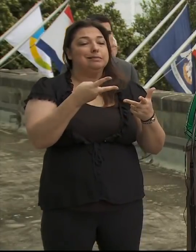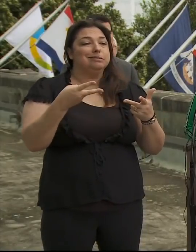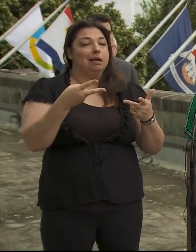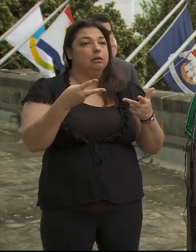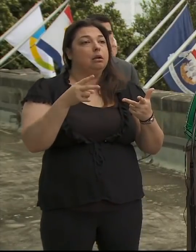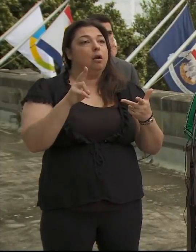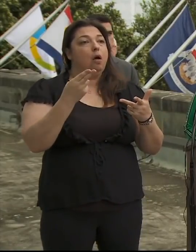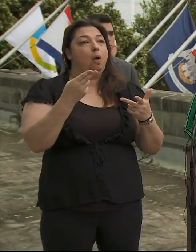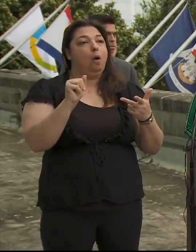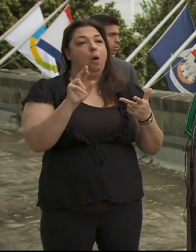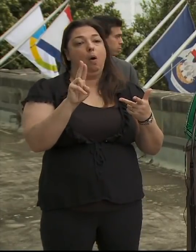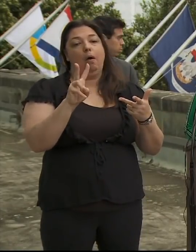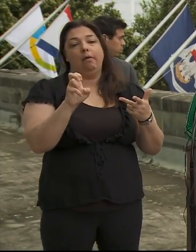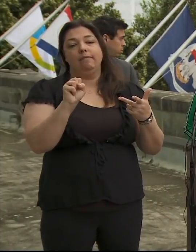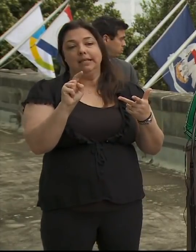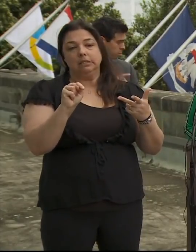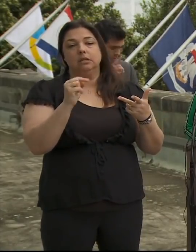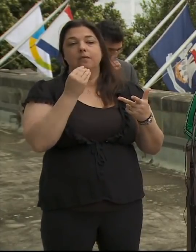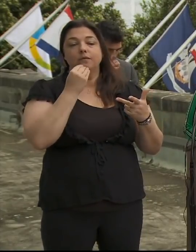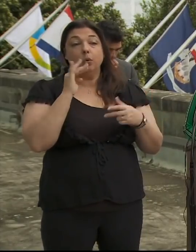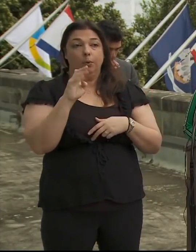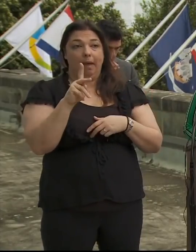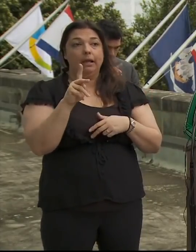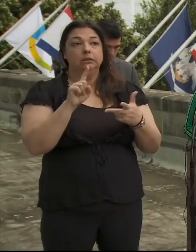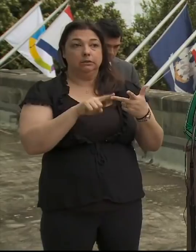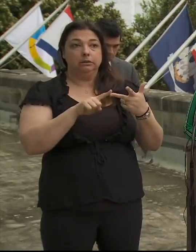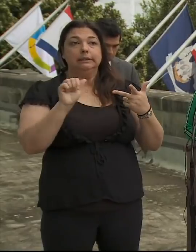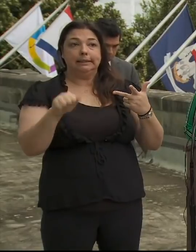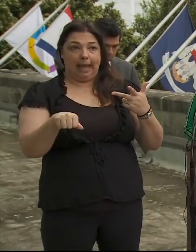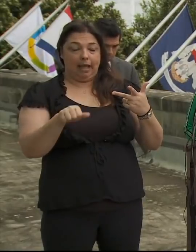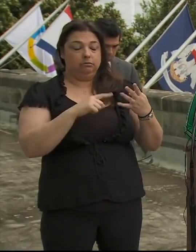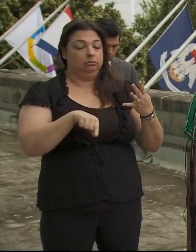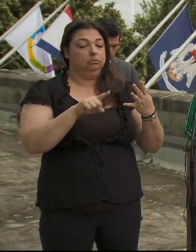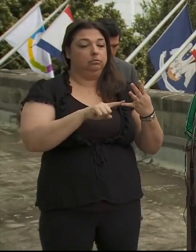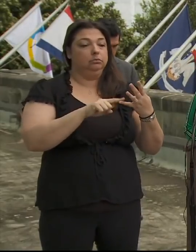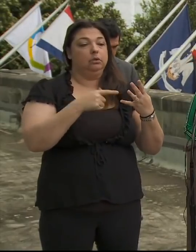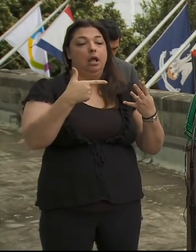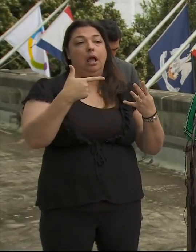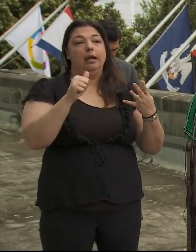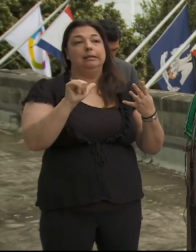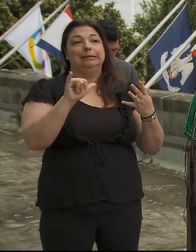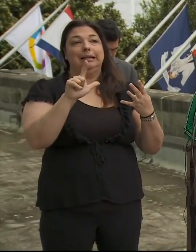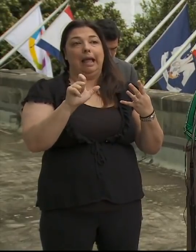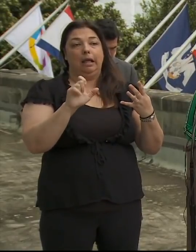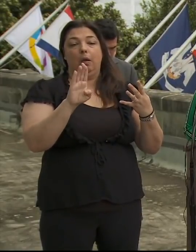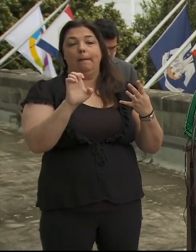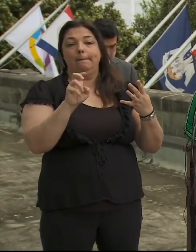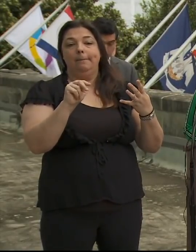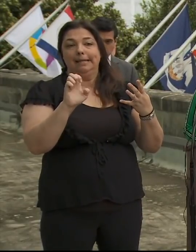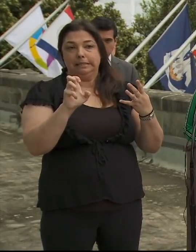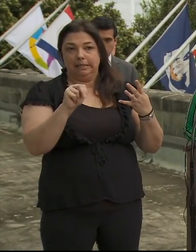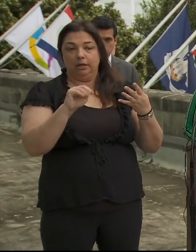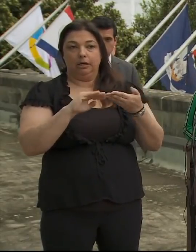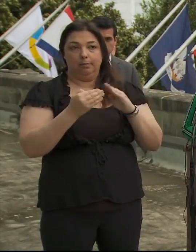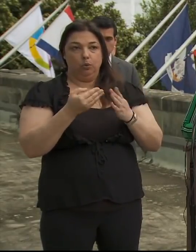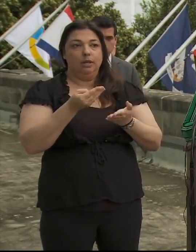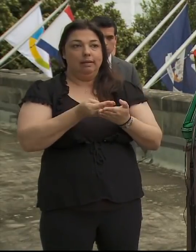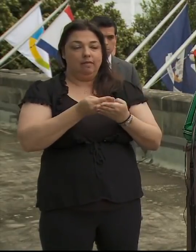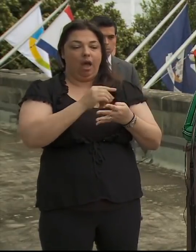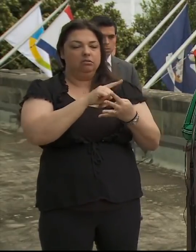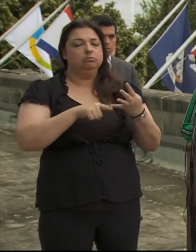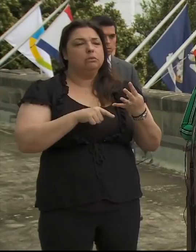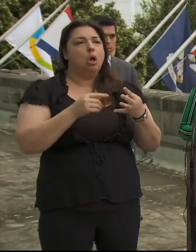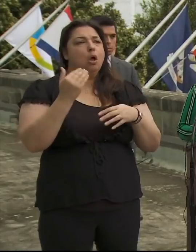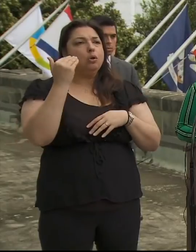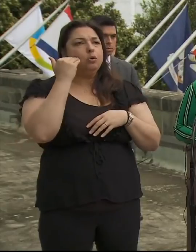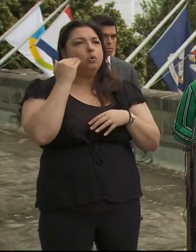Food Bank is yet another, as well as the Gail Benson Community Assistance Fund. You'll learn